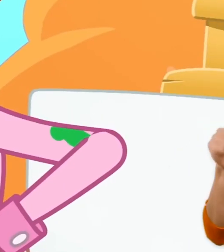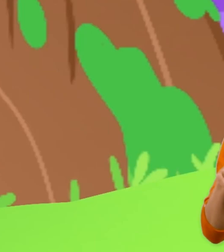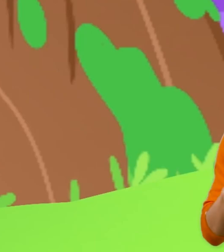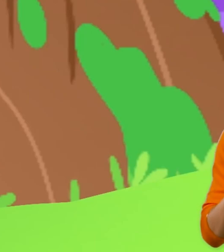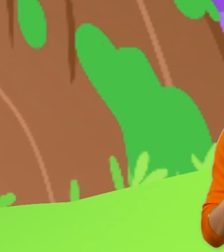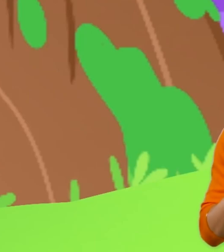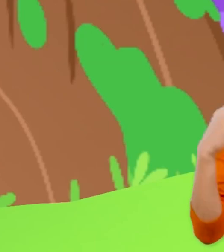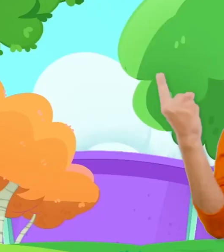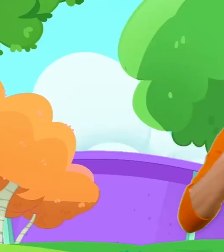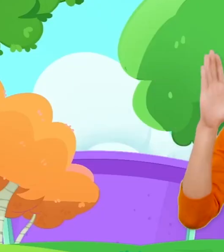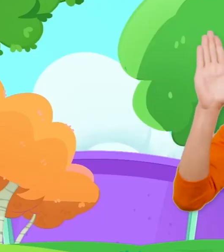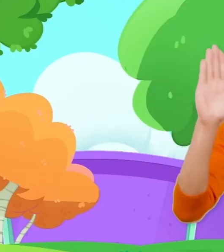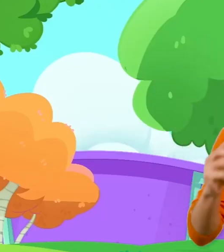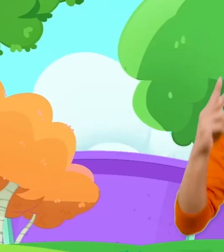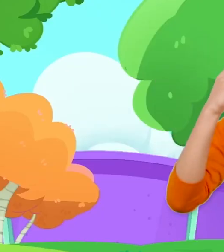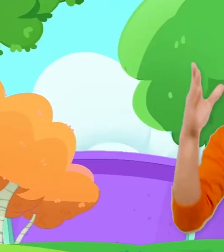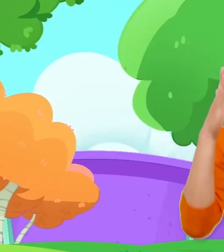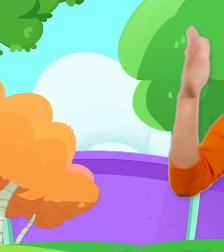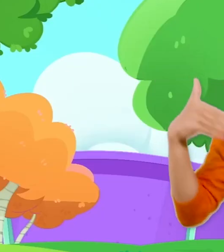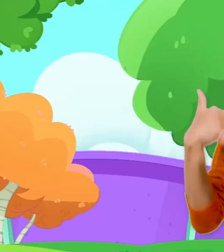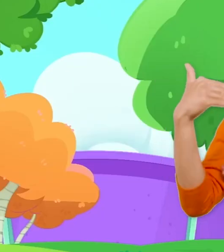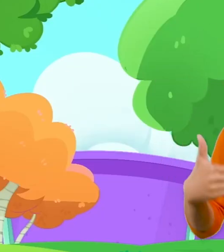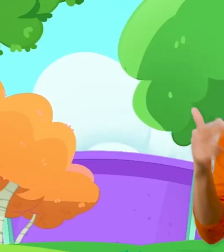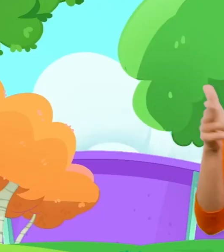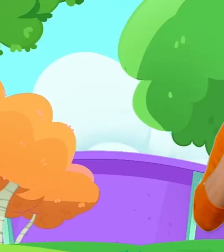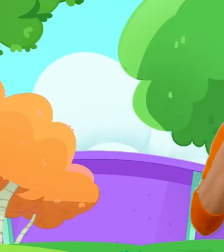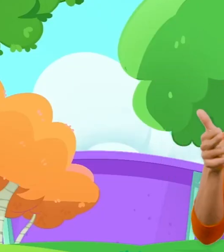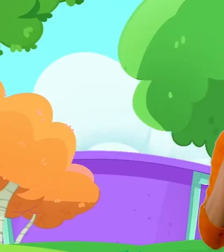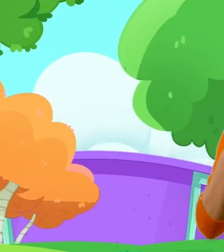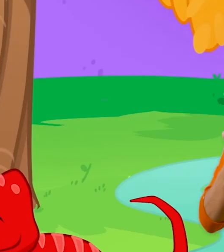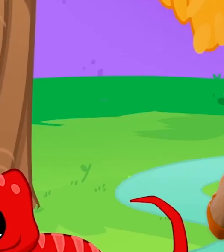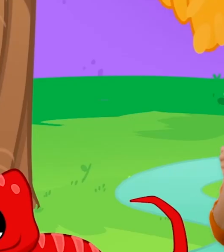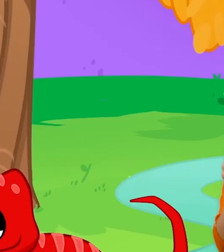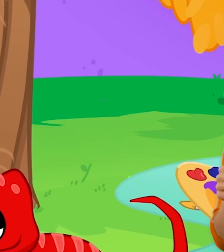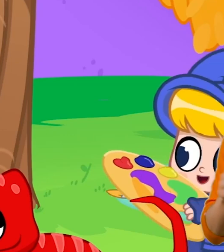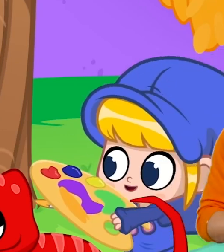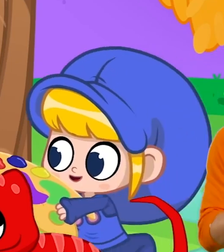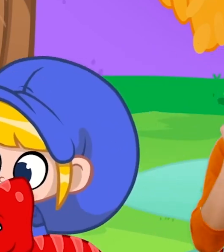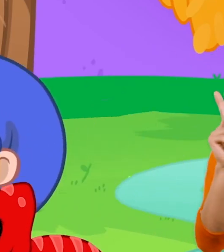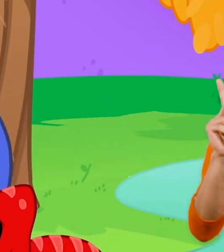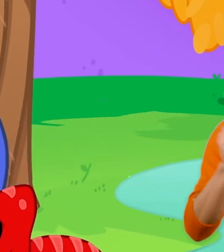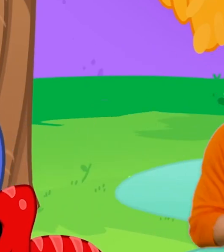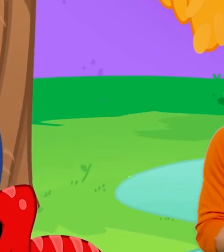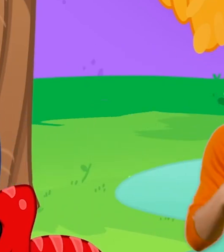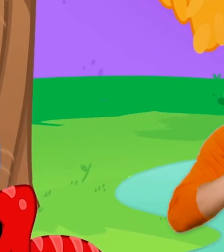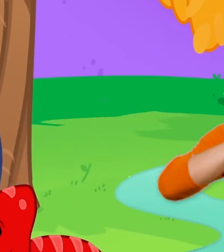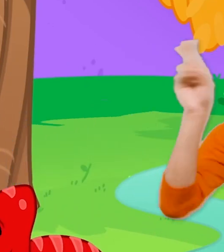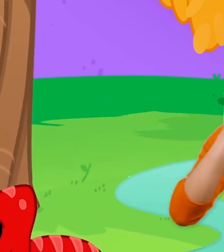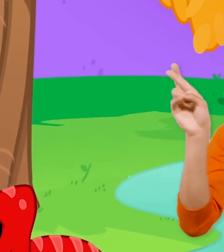can. It's always great to see the future generation get into painting. And, well, it's... Okay, I'm